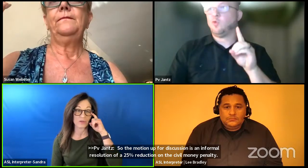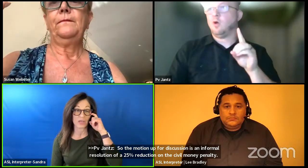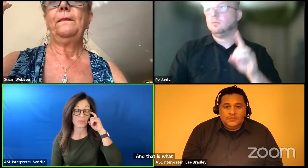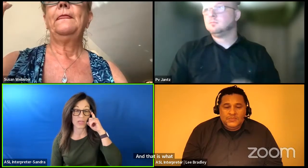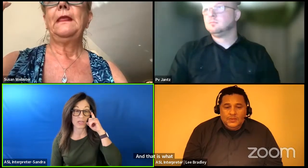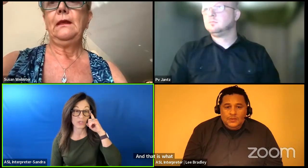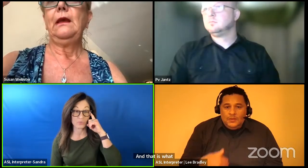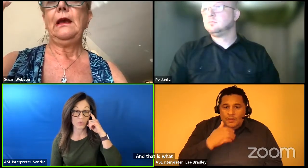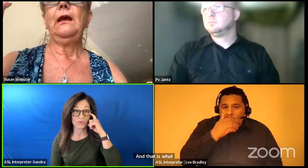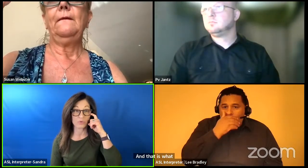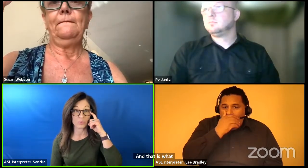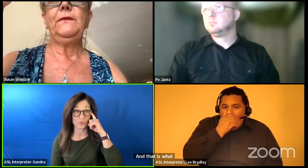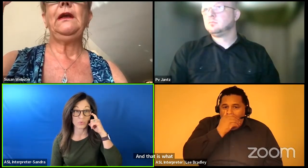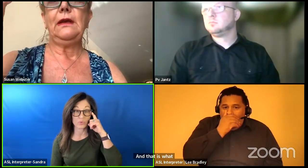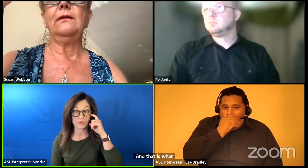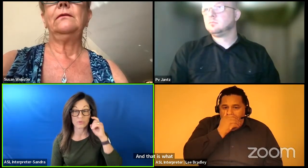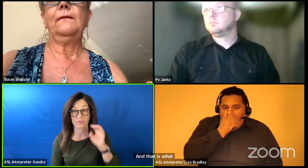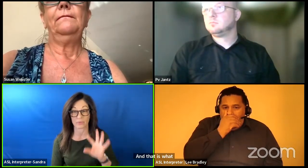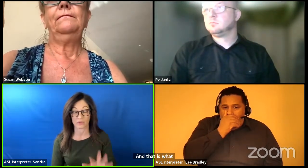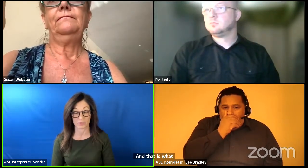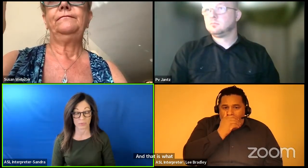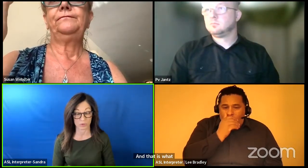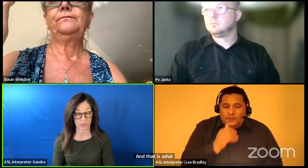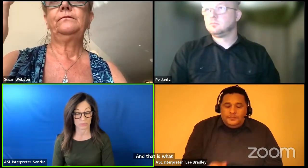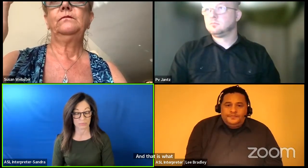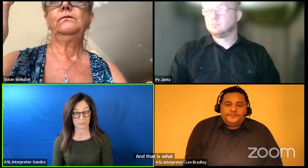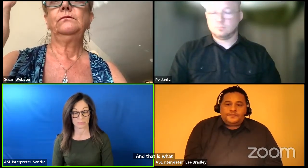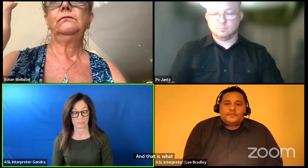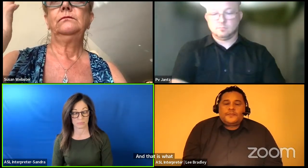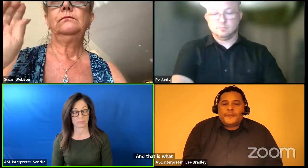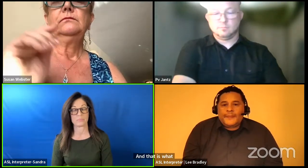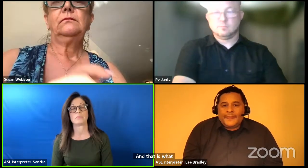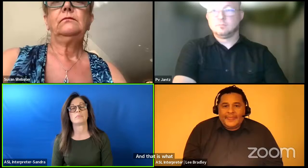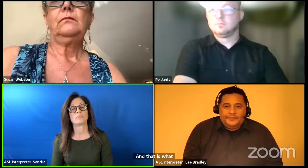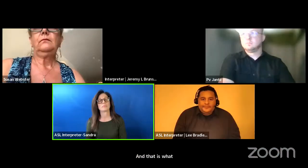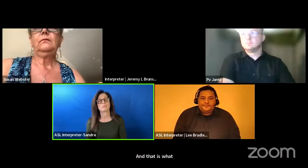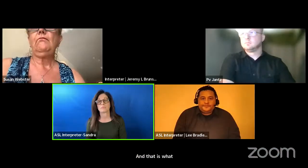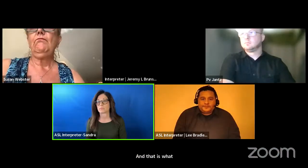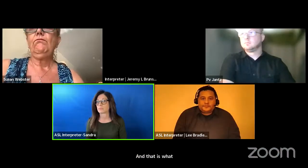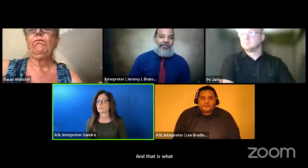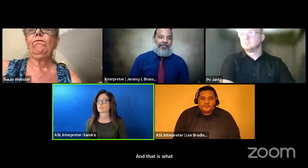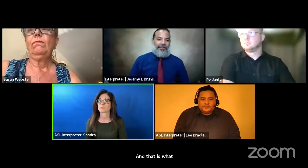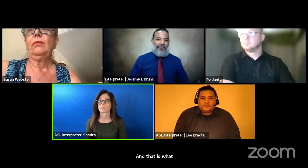Benton that withdrew the original motion.